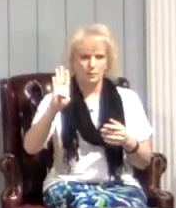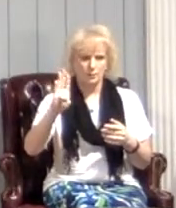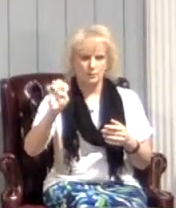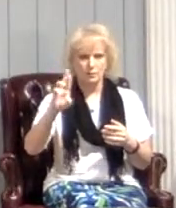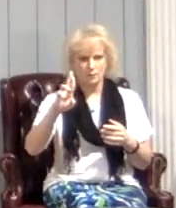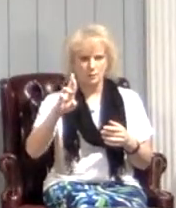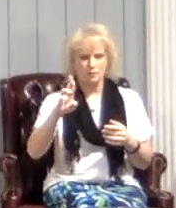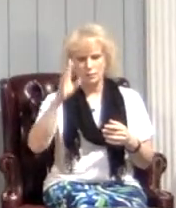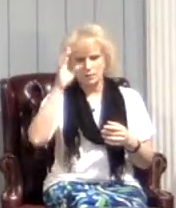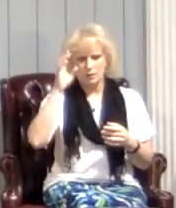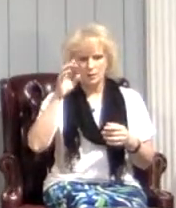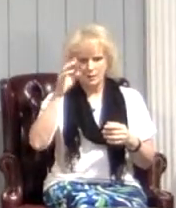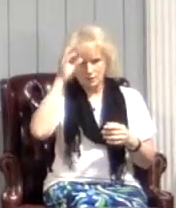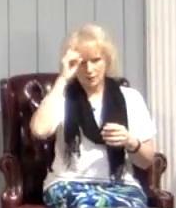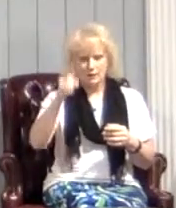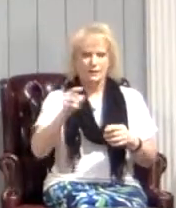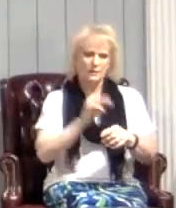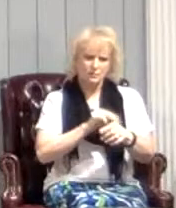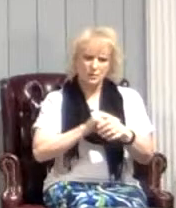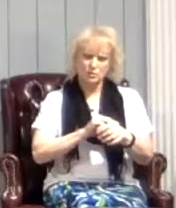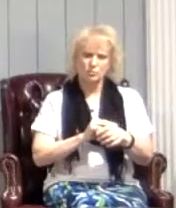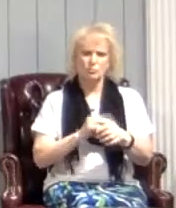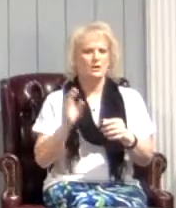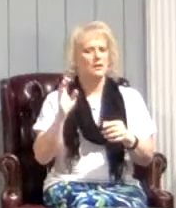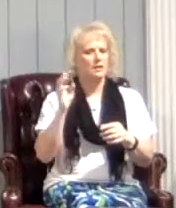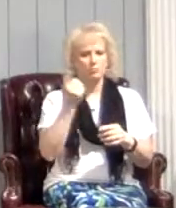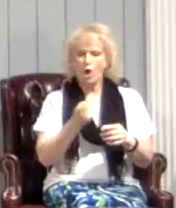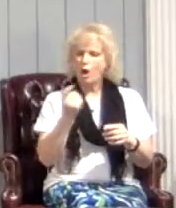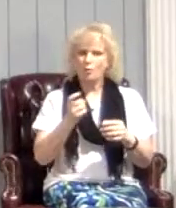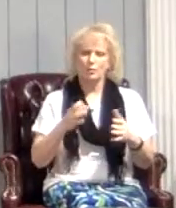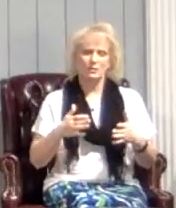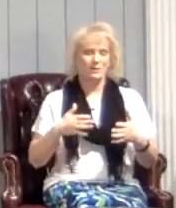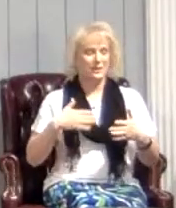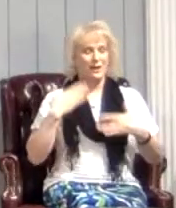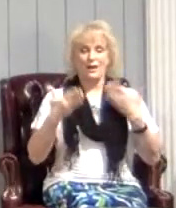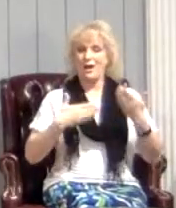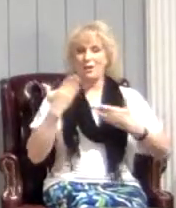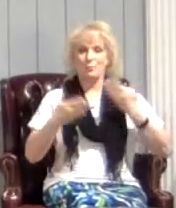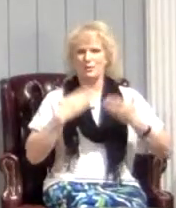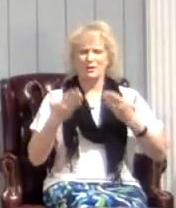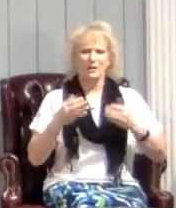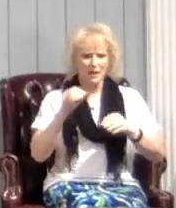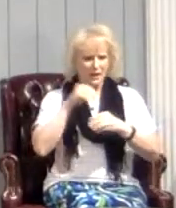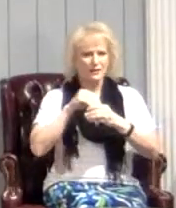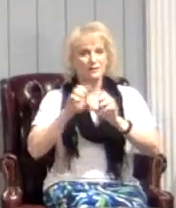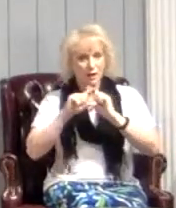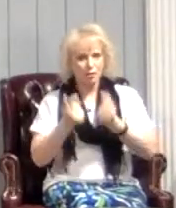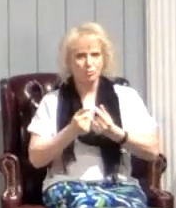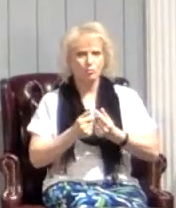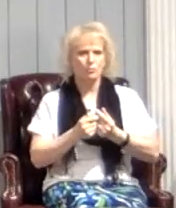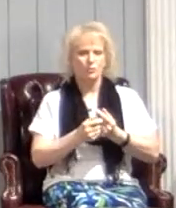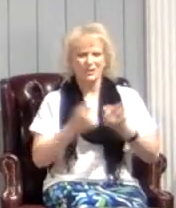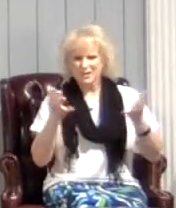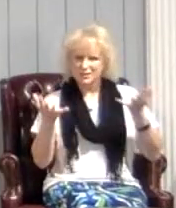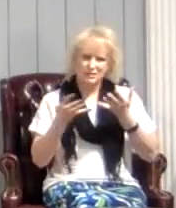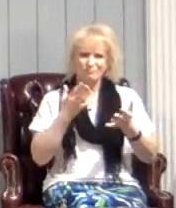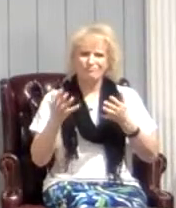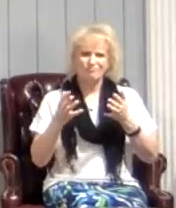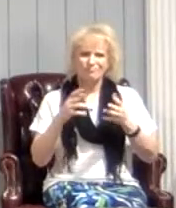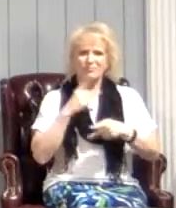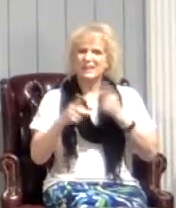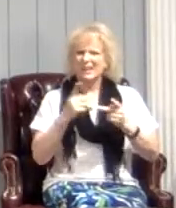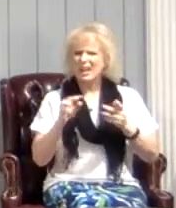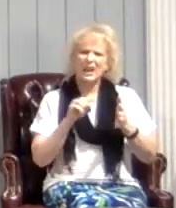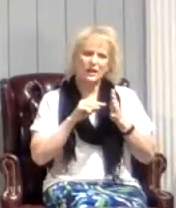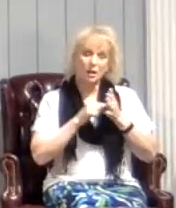tough side, you always want to be smiling. And that's in that group, they kind of think that's the symbol of having the Holy Spirit of God on your life. If you're smiling and happy,